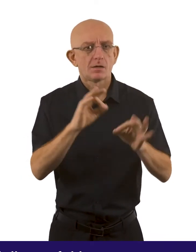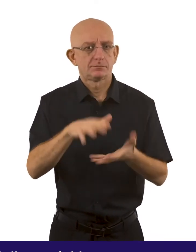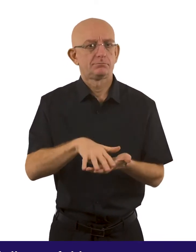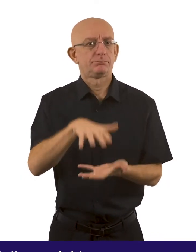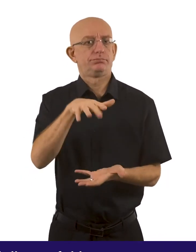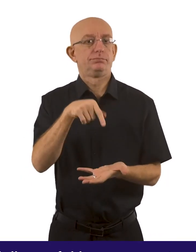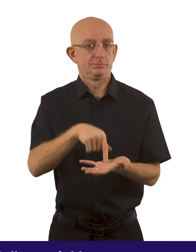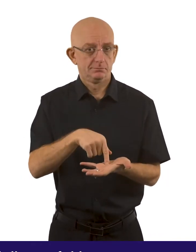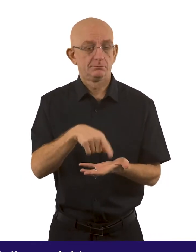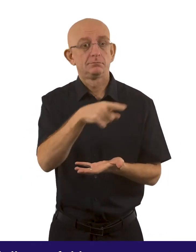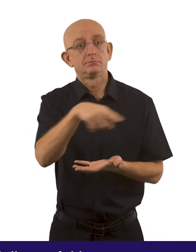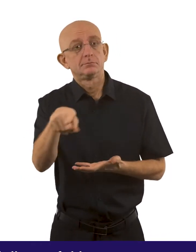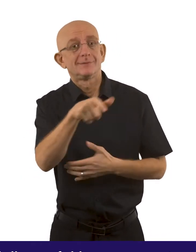forms.